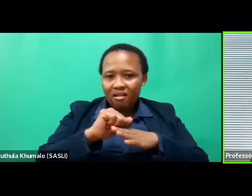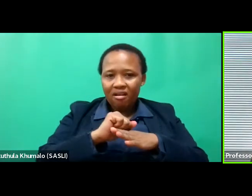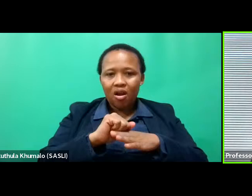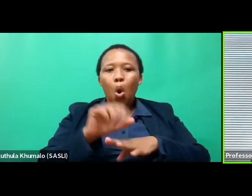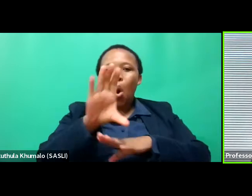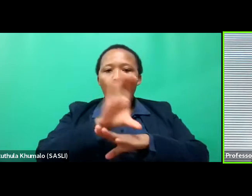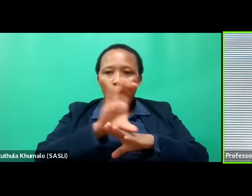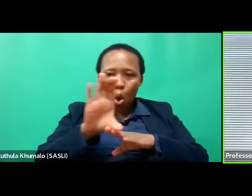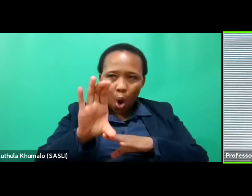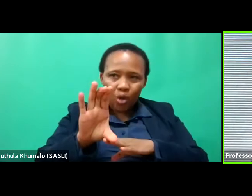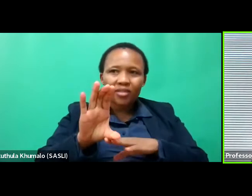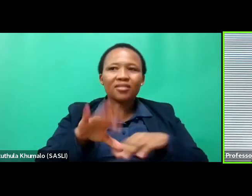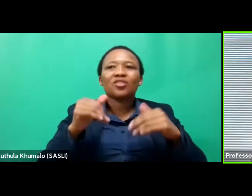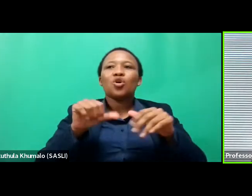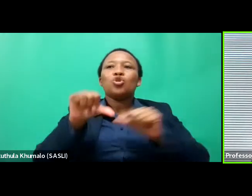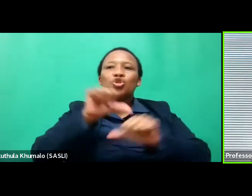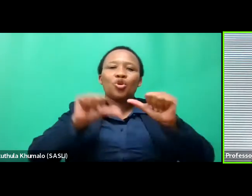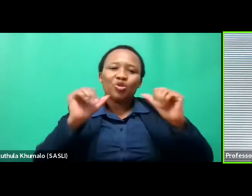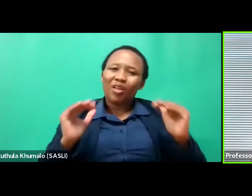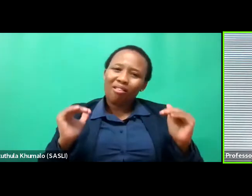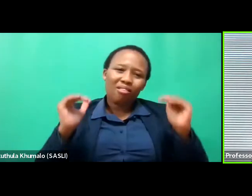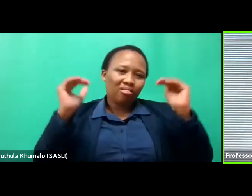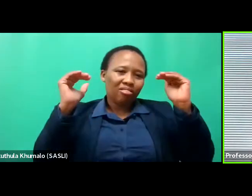in any narrative